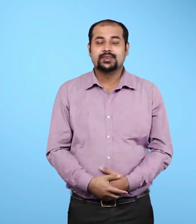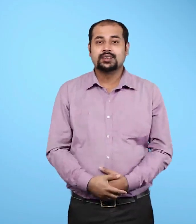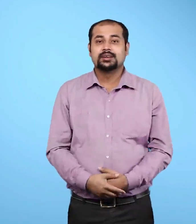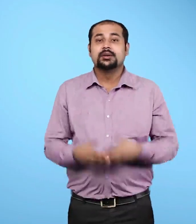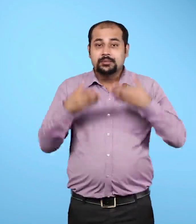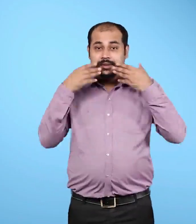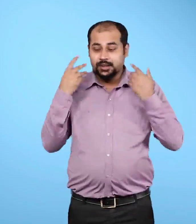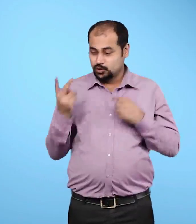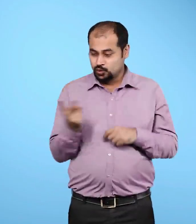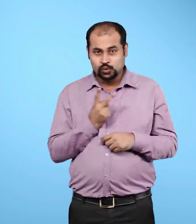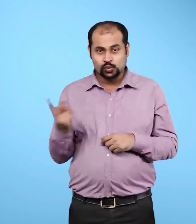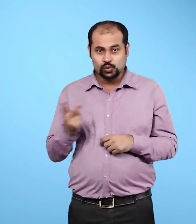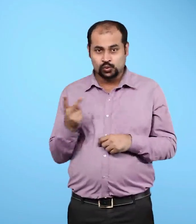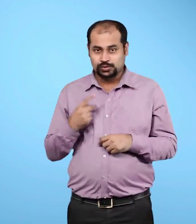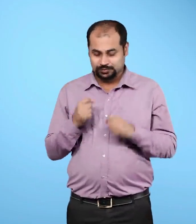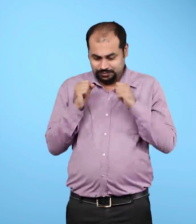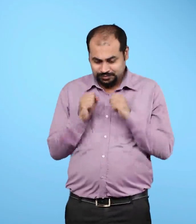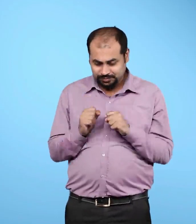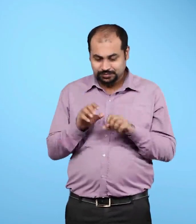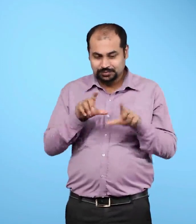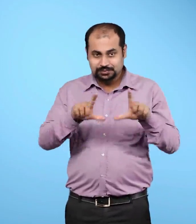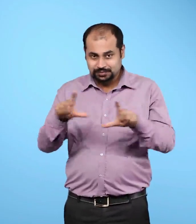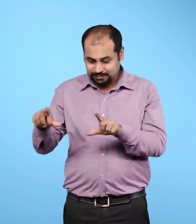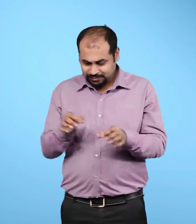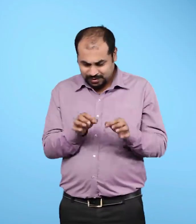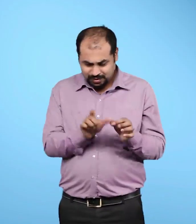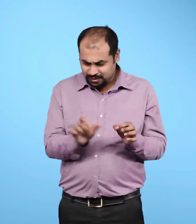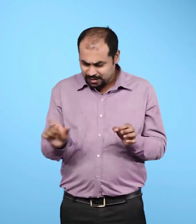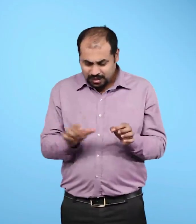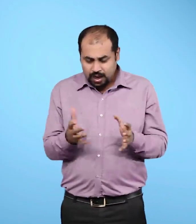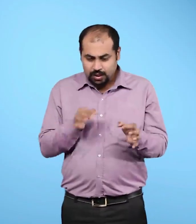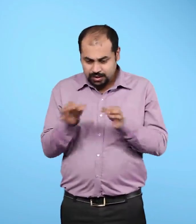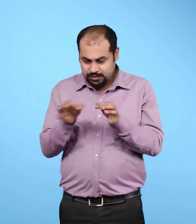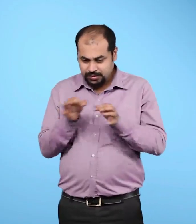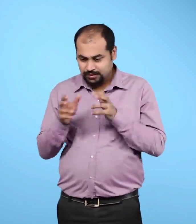the 2 cats are sitting in the middle of the pictures of beads and table.